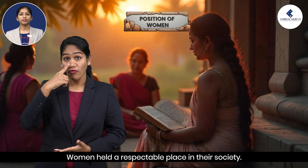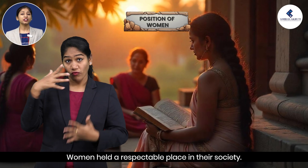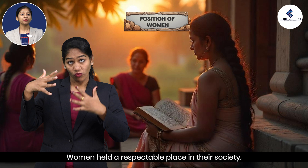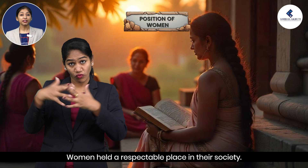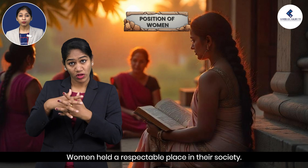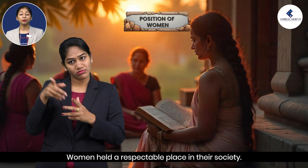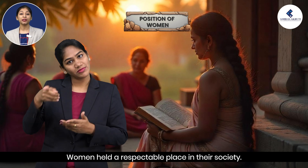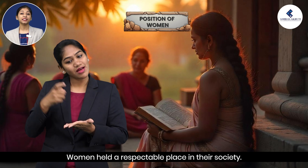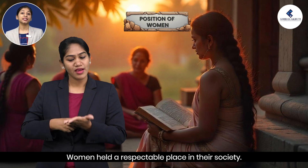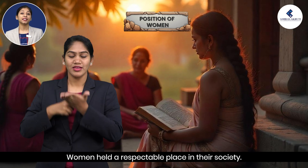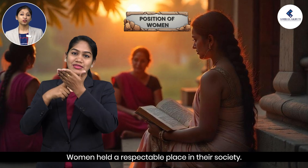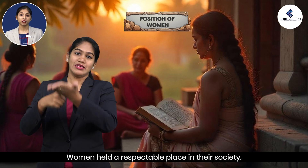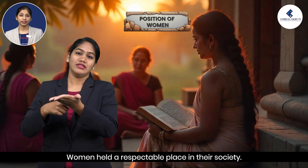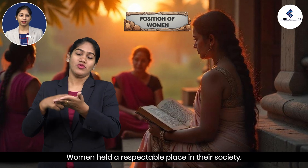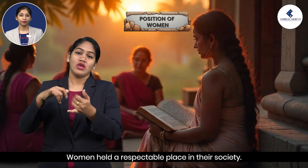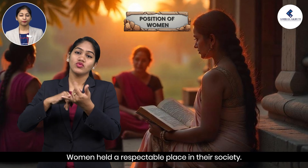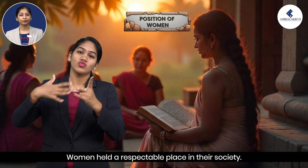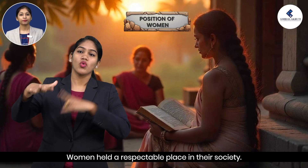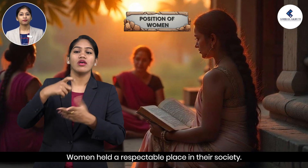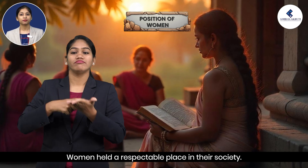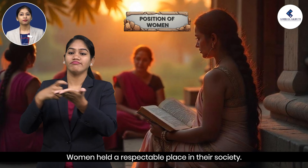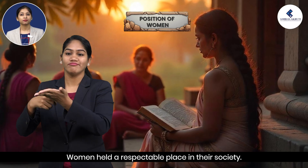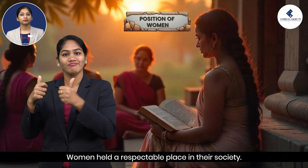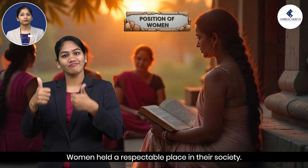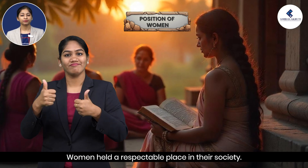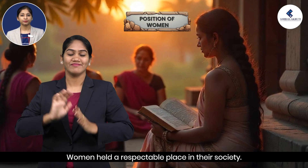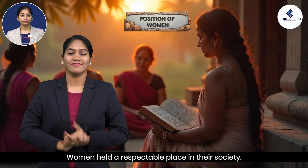Women held a respectable place in their society.